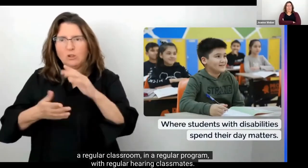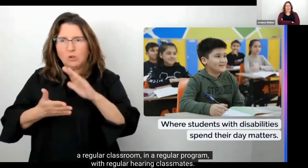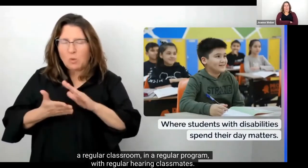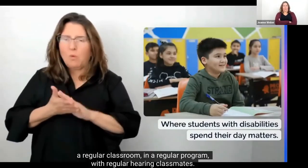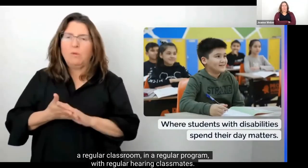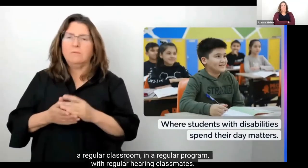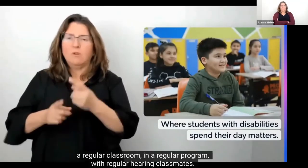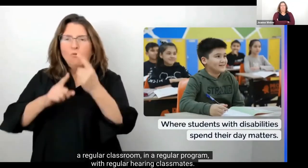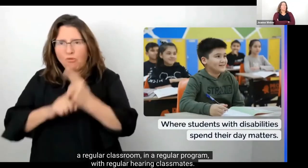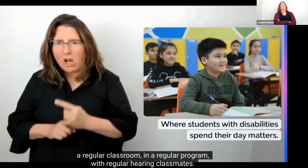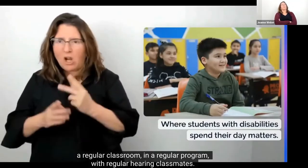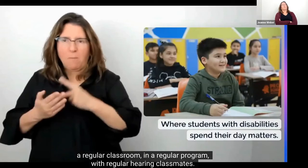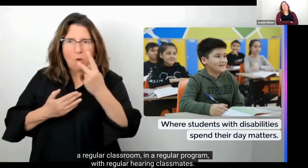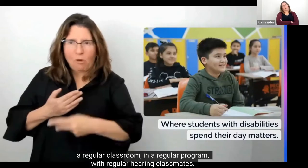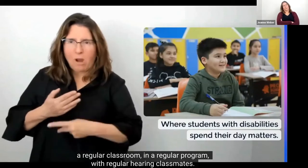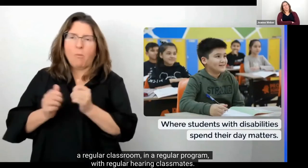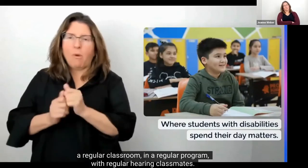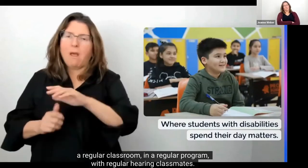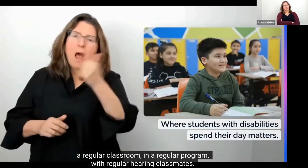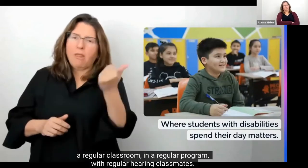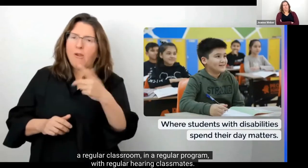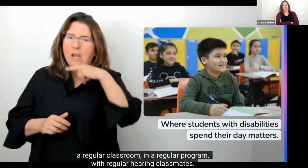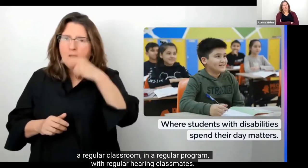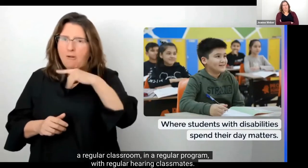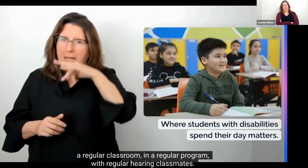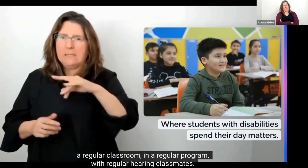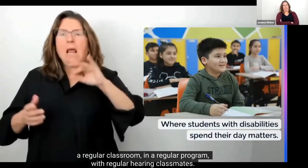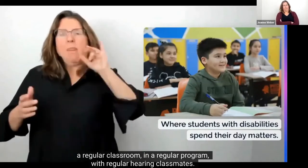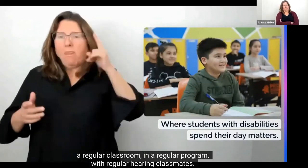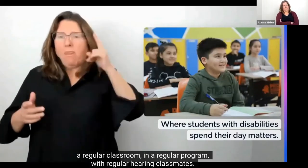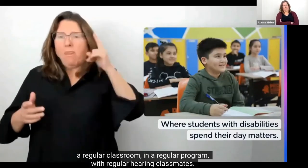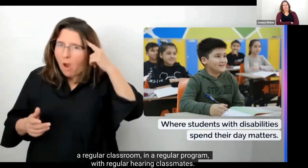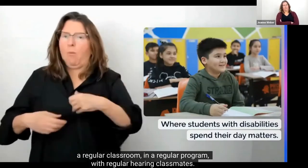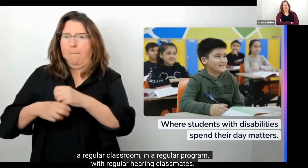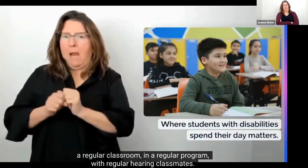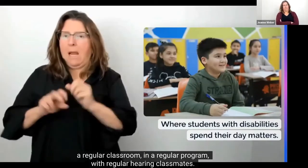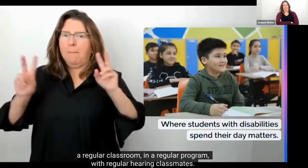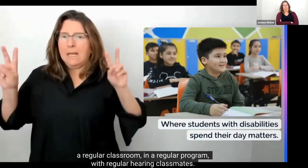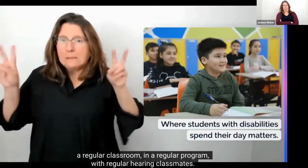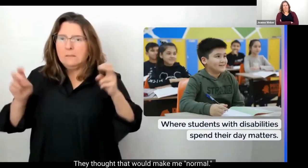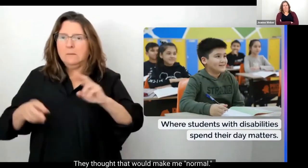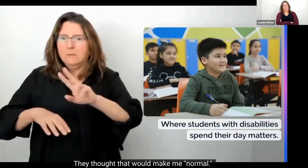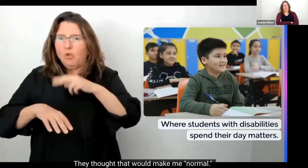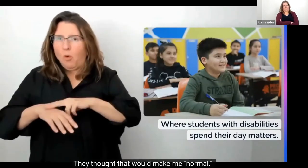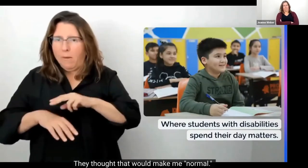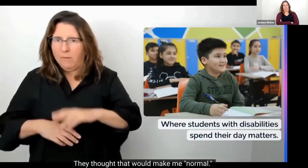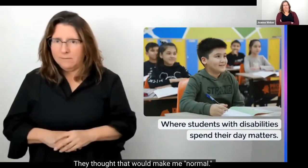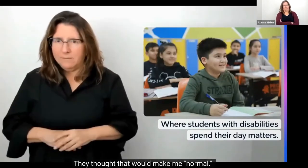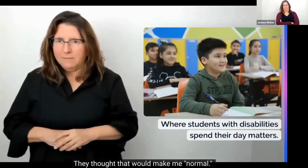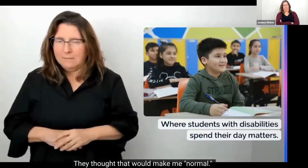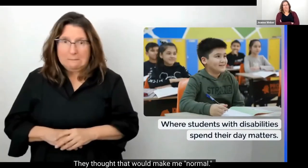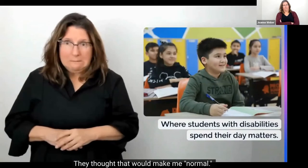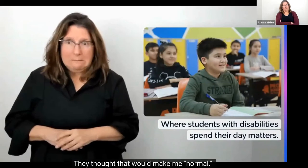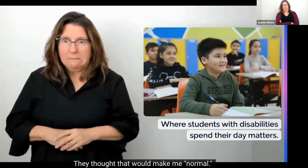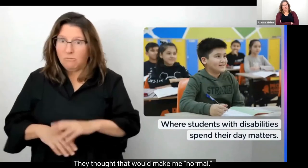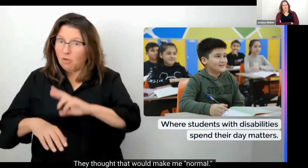regular classroom, in a regular program, with regular hearing classmates. They thought that would make me